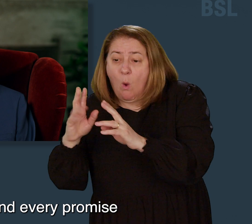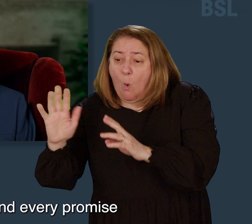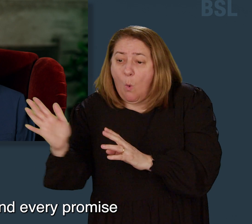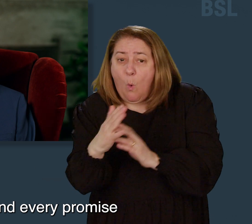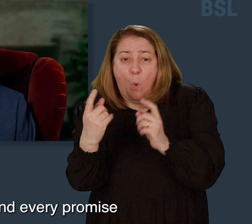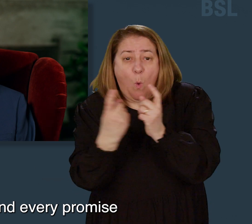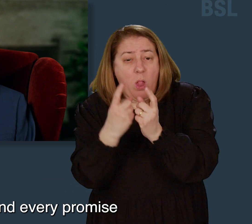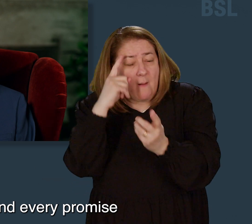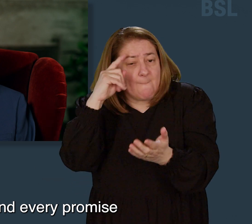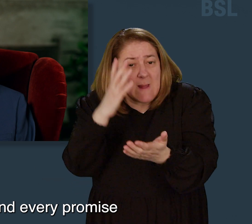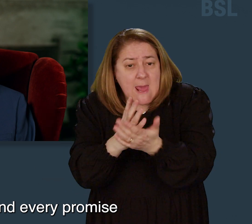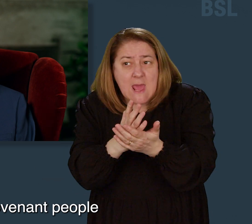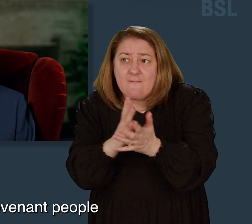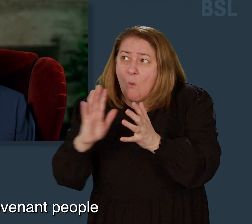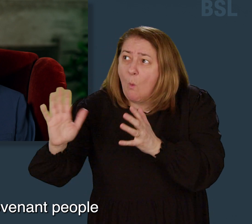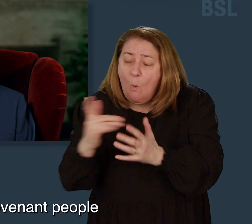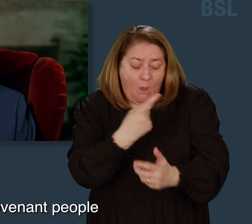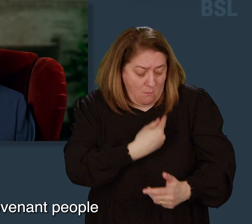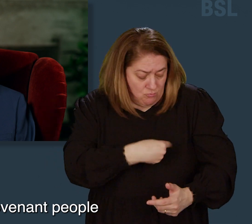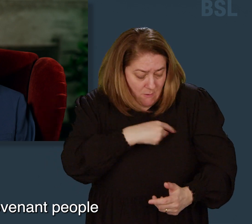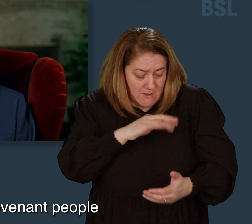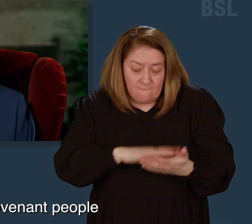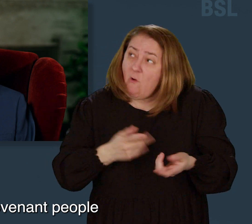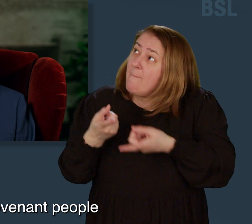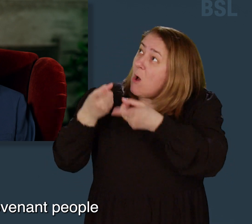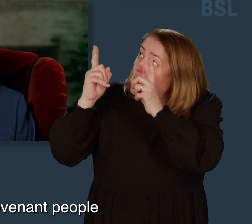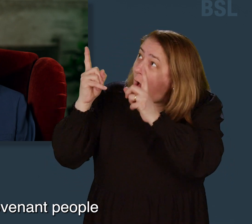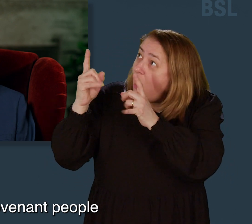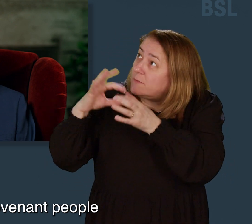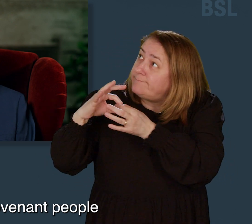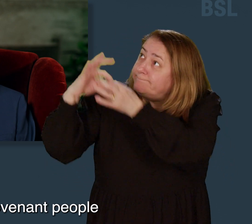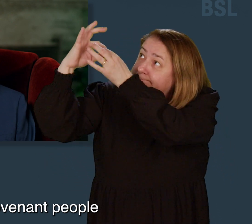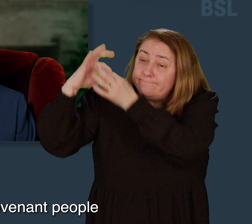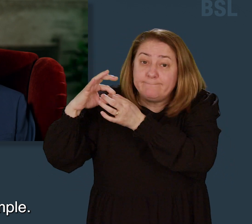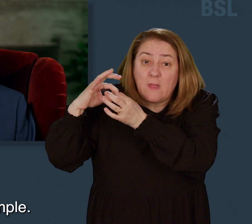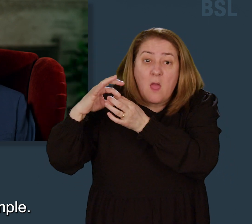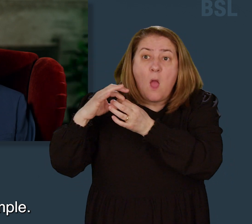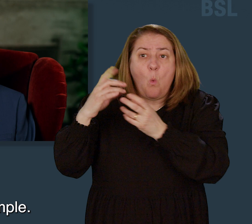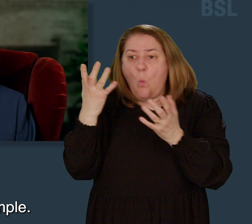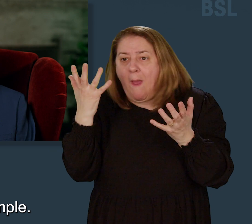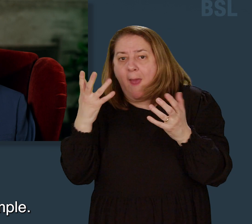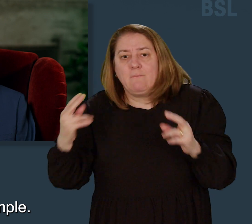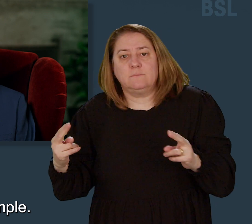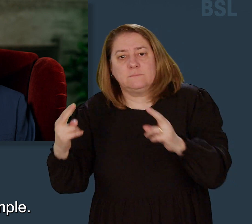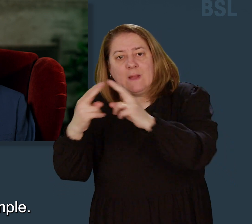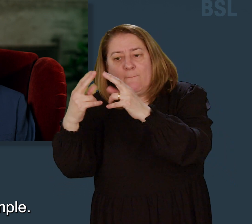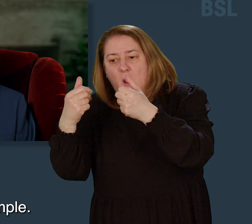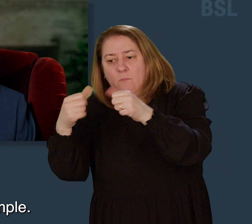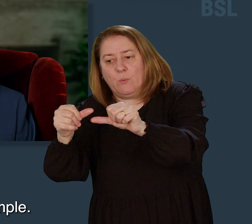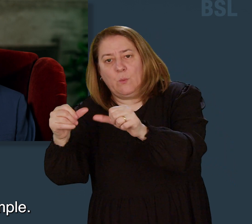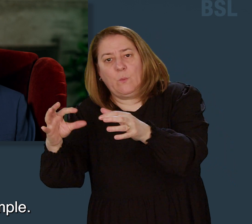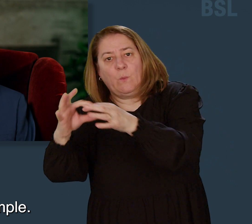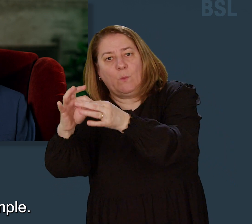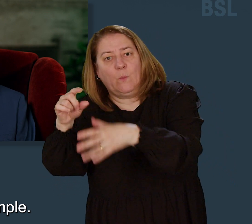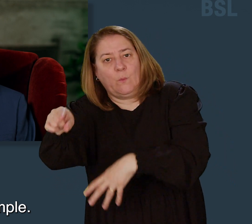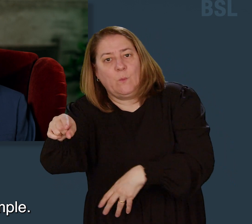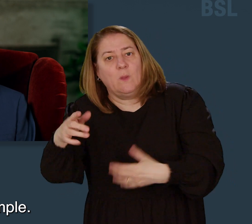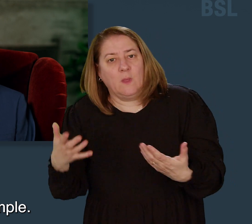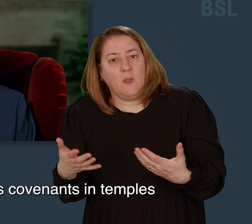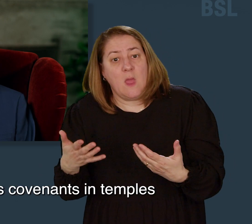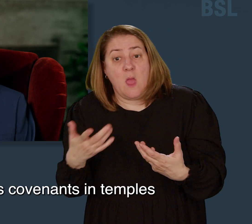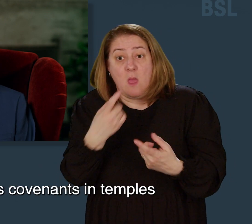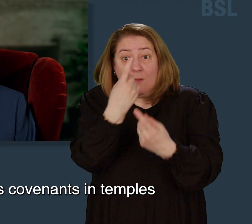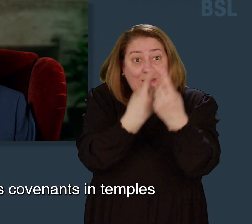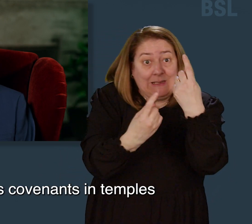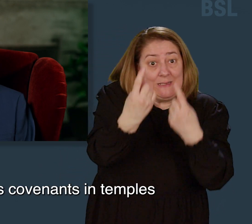believe and every promise God has made to His covenant people come together in the temple.